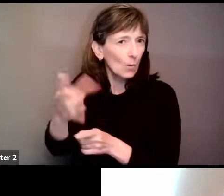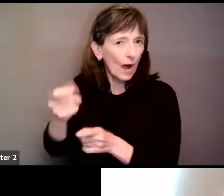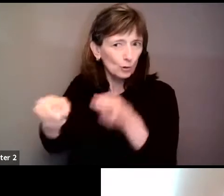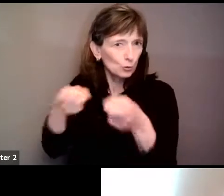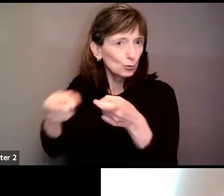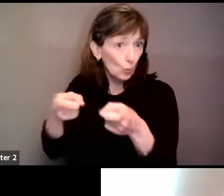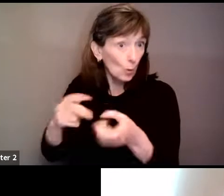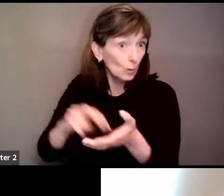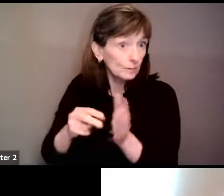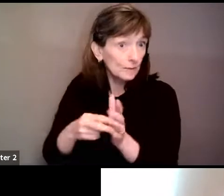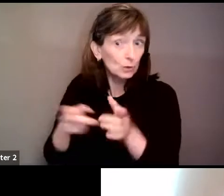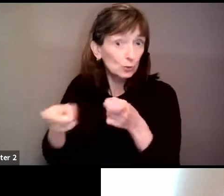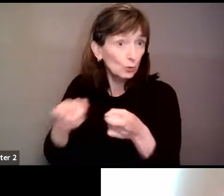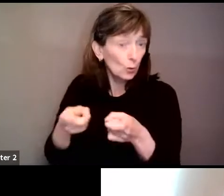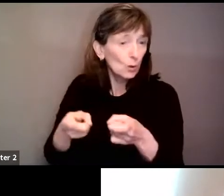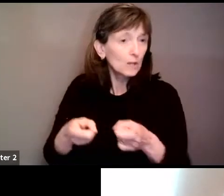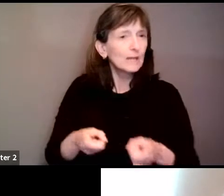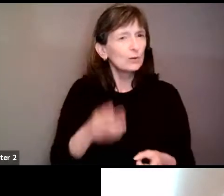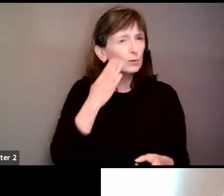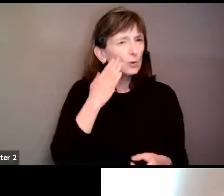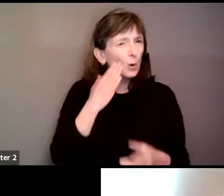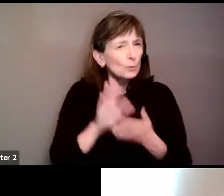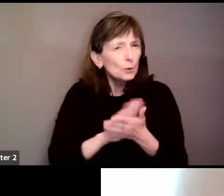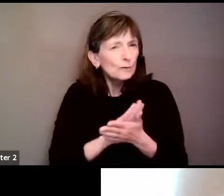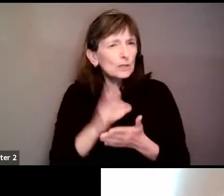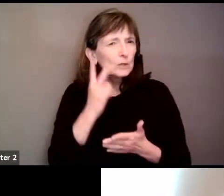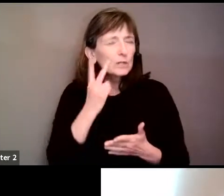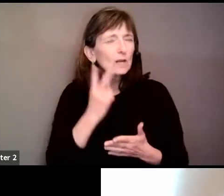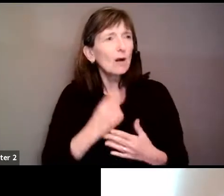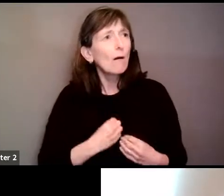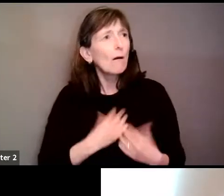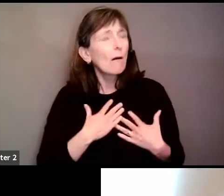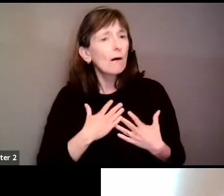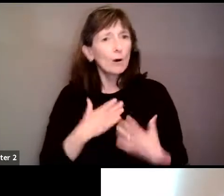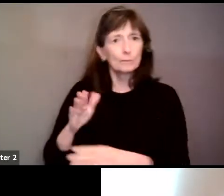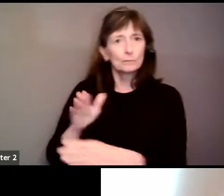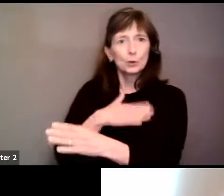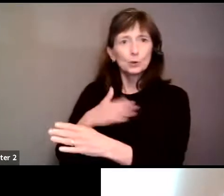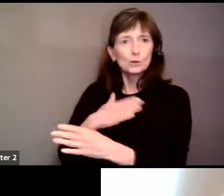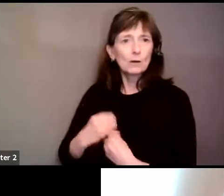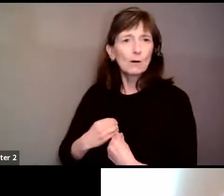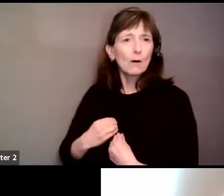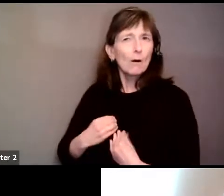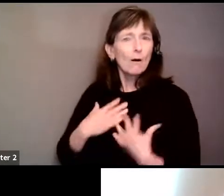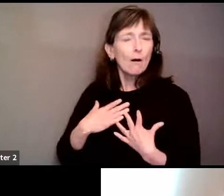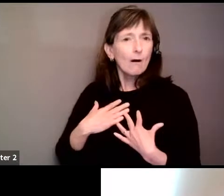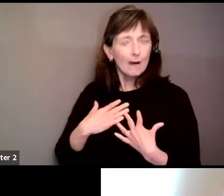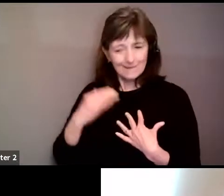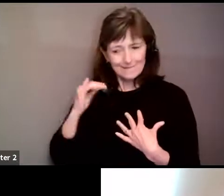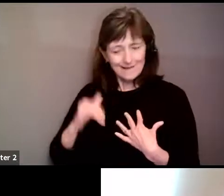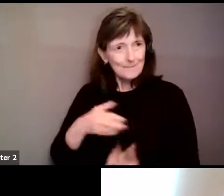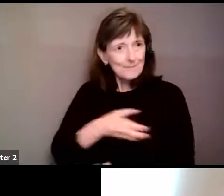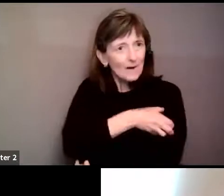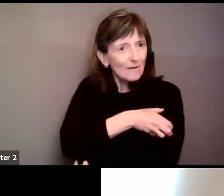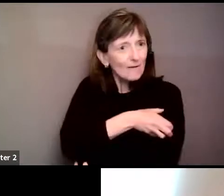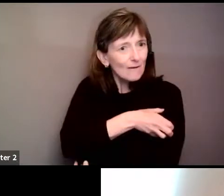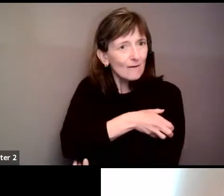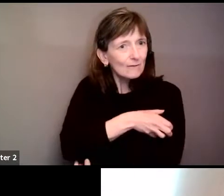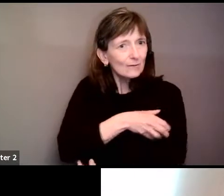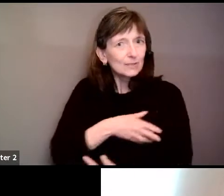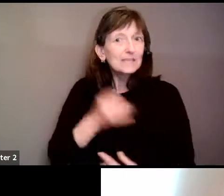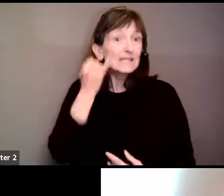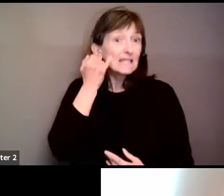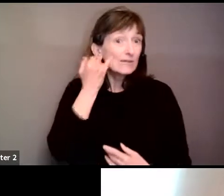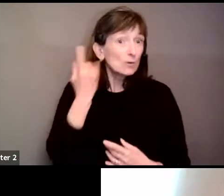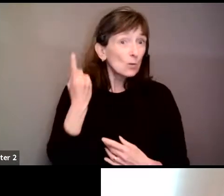absolutely just moves you. You listen to a song and it moves you. That's the power, and we can use that as activism. Like, you look at a band like Rage Against